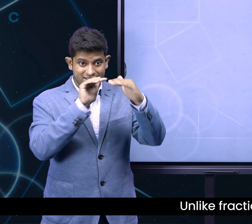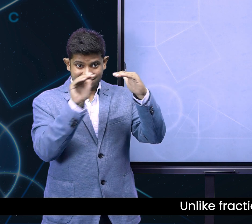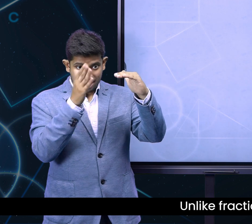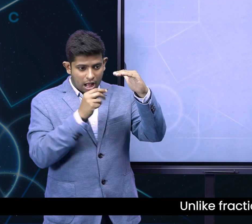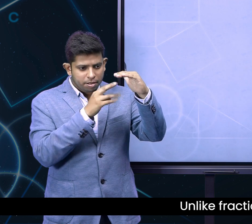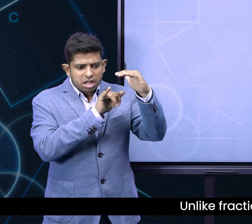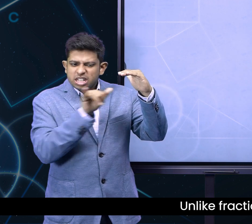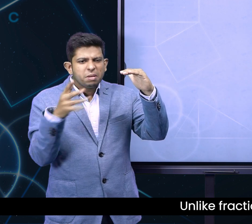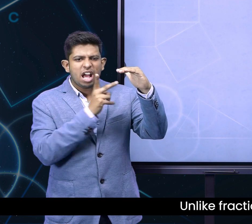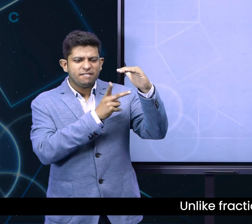unlike fractions,